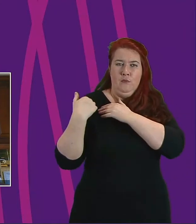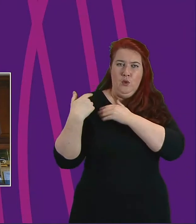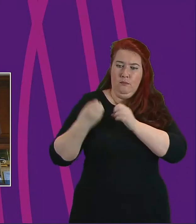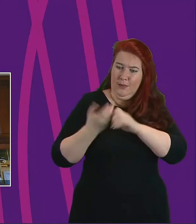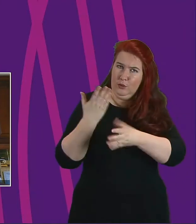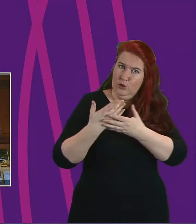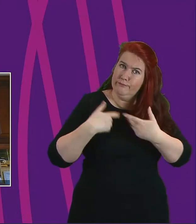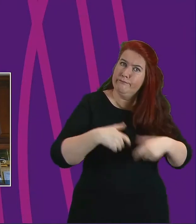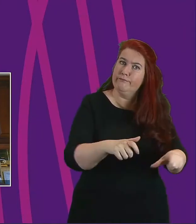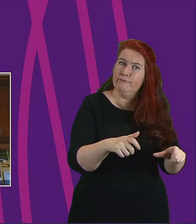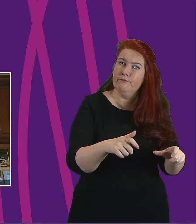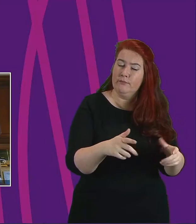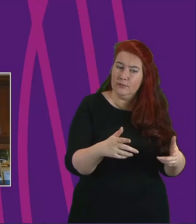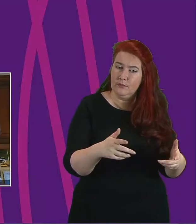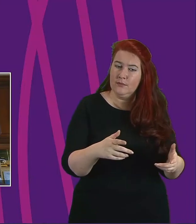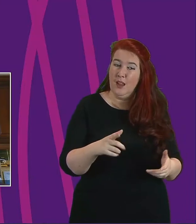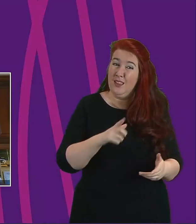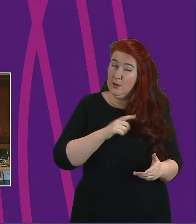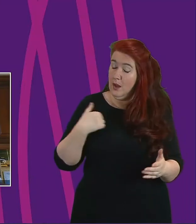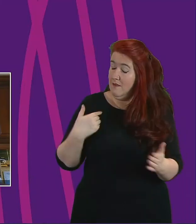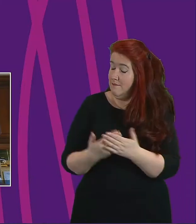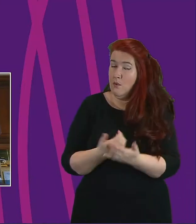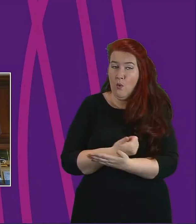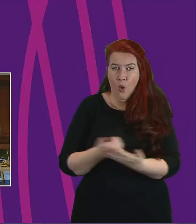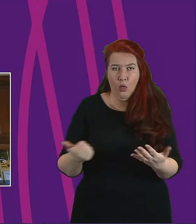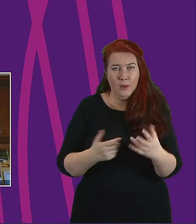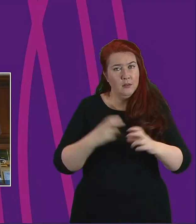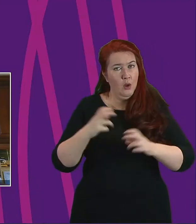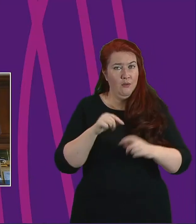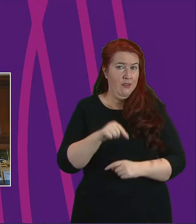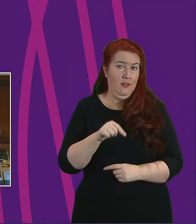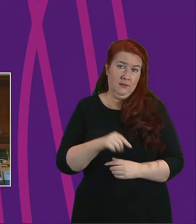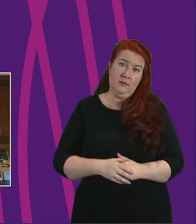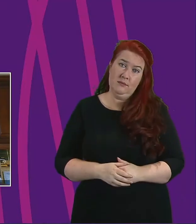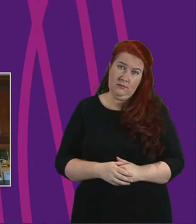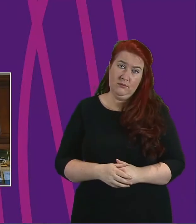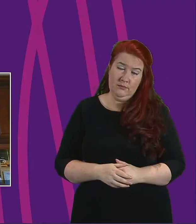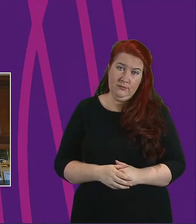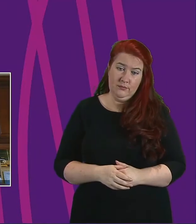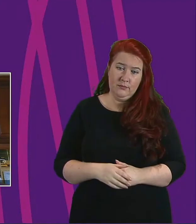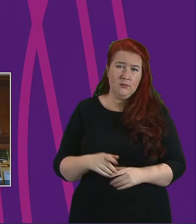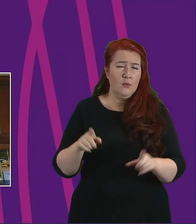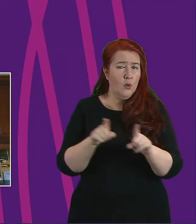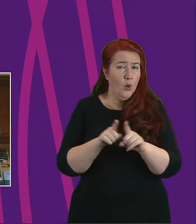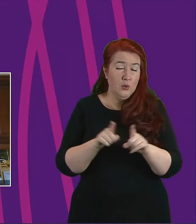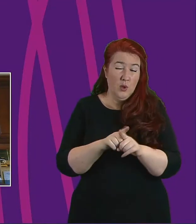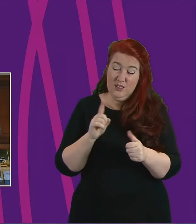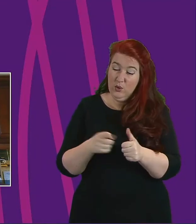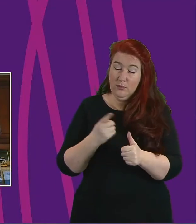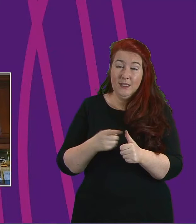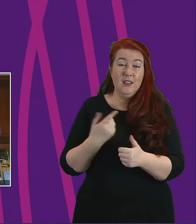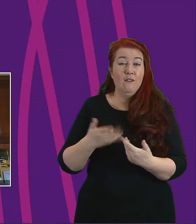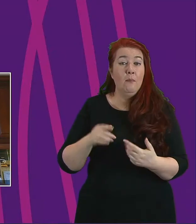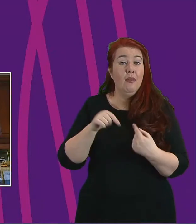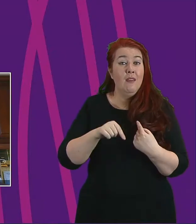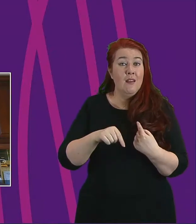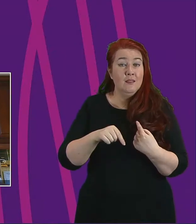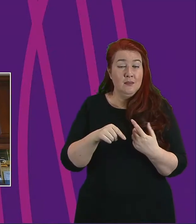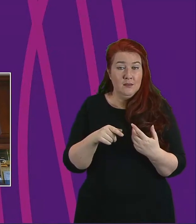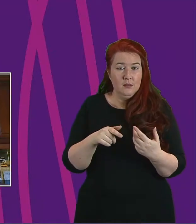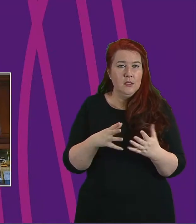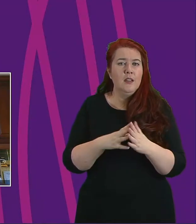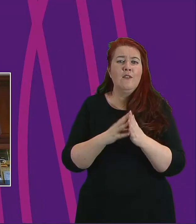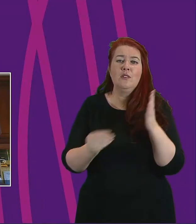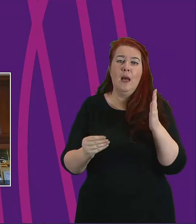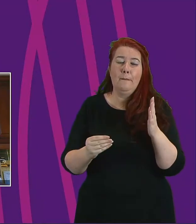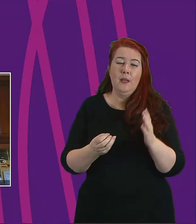have consistently argued this, and that follows it follows automatically from that, Presiding Officer, that, for example, bed